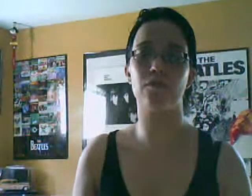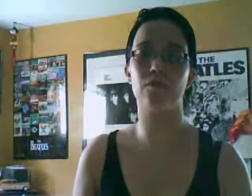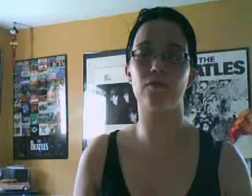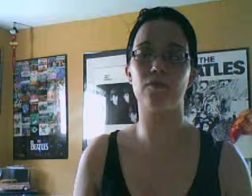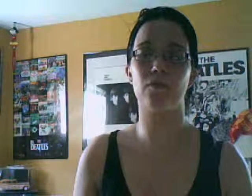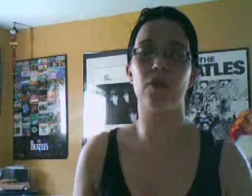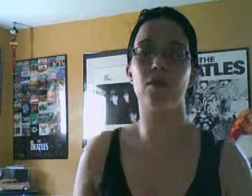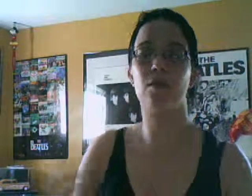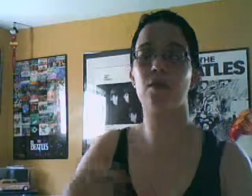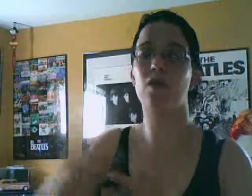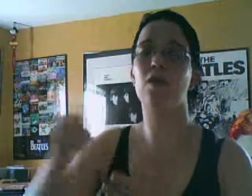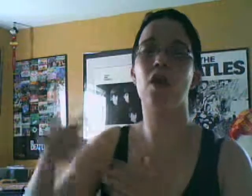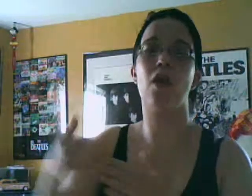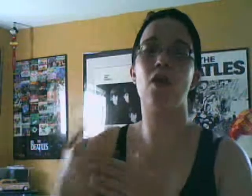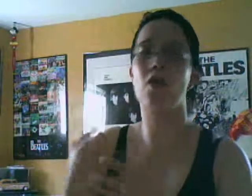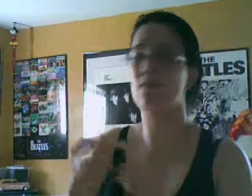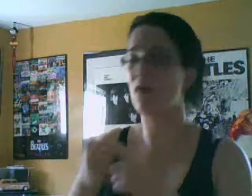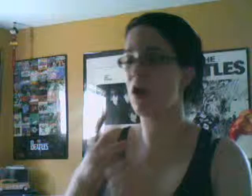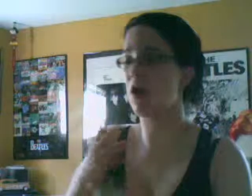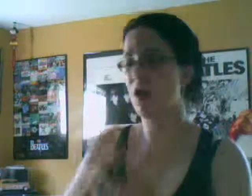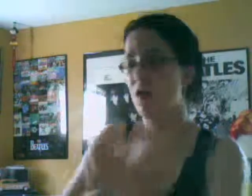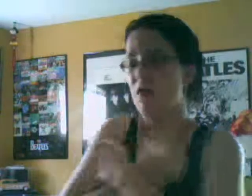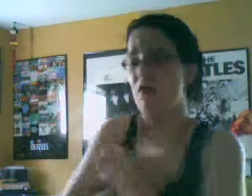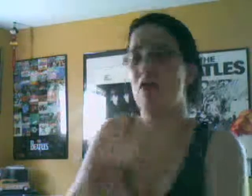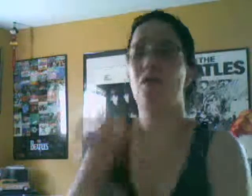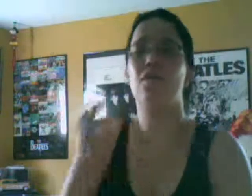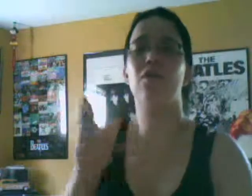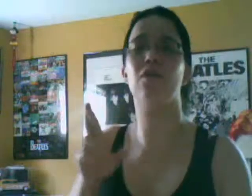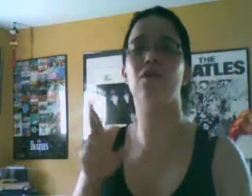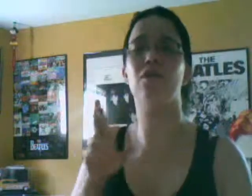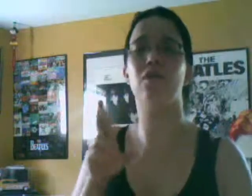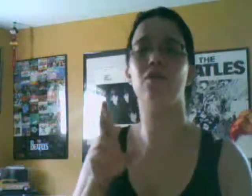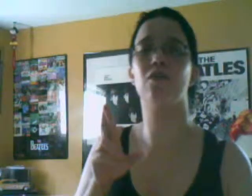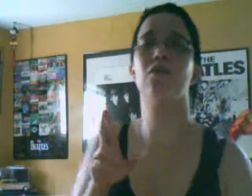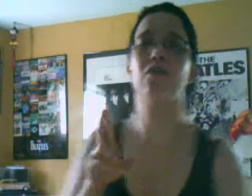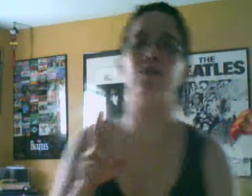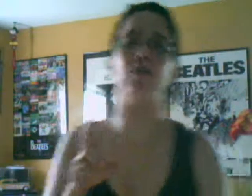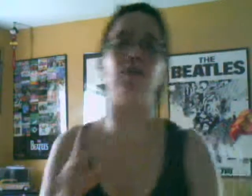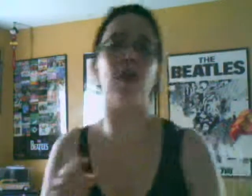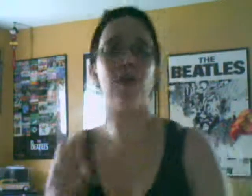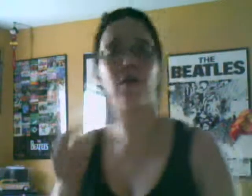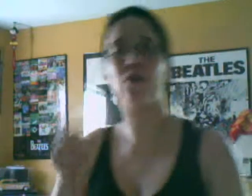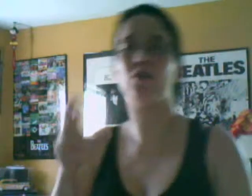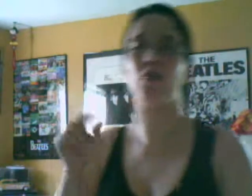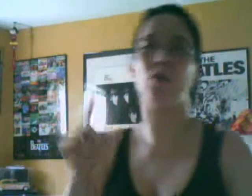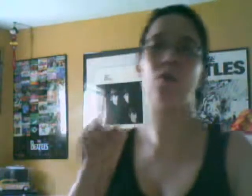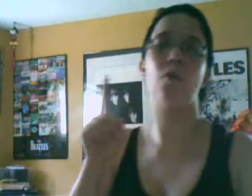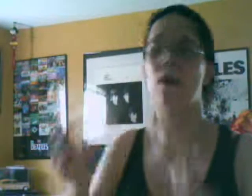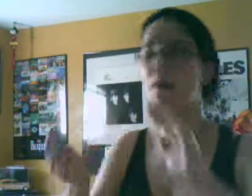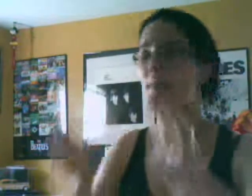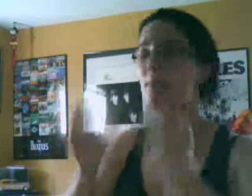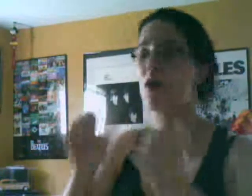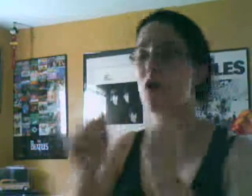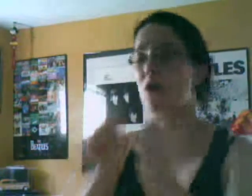But of all these friends and lovers There is no one